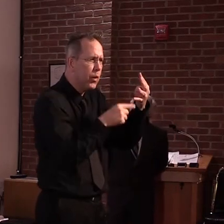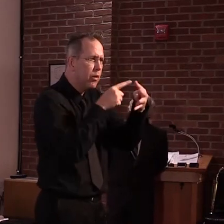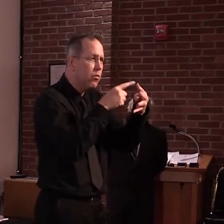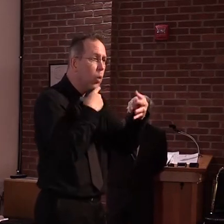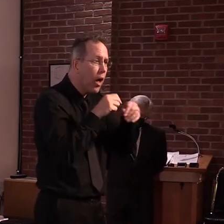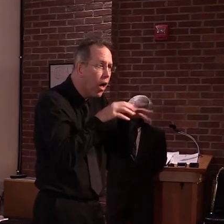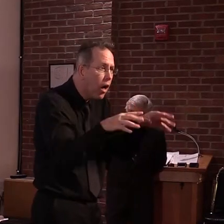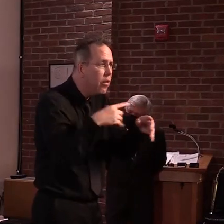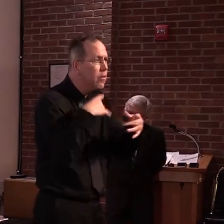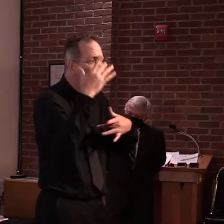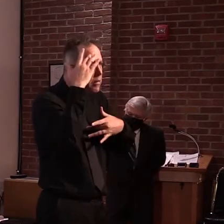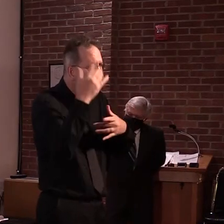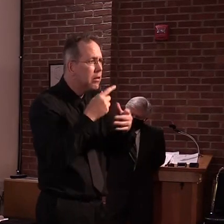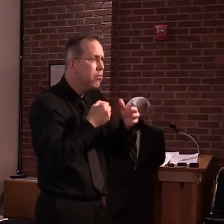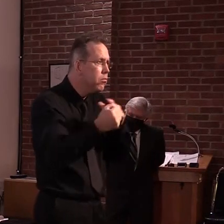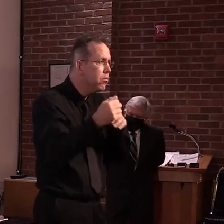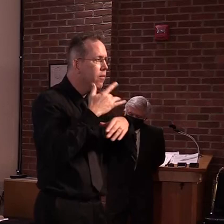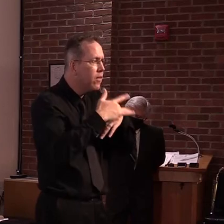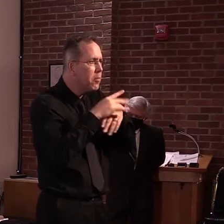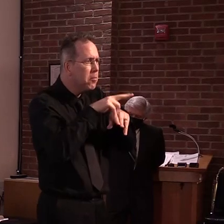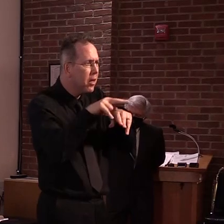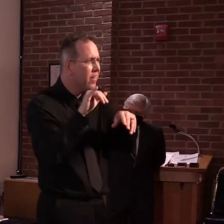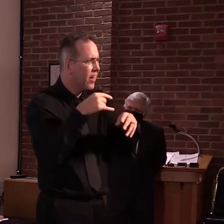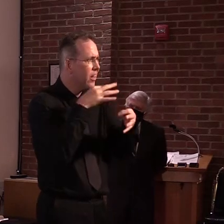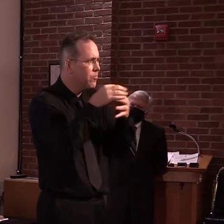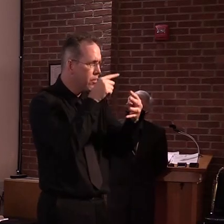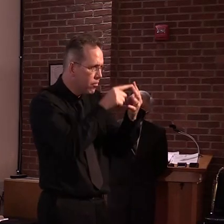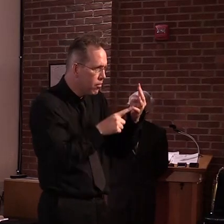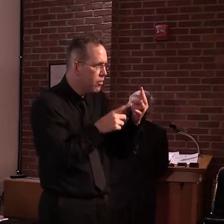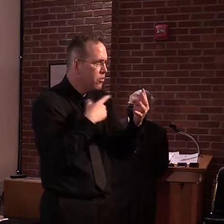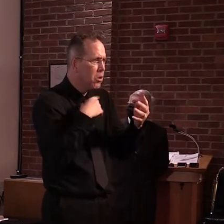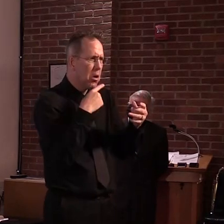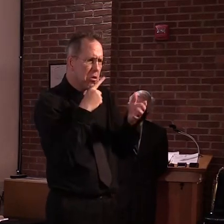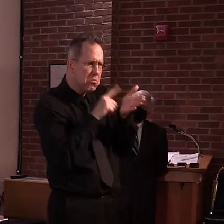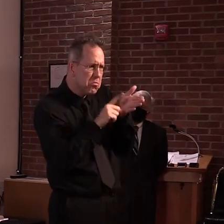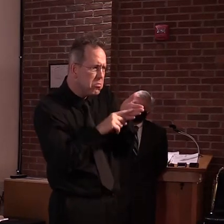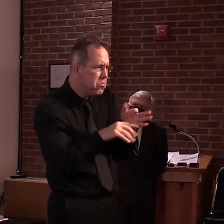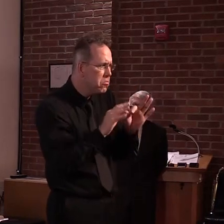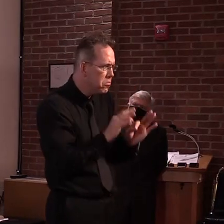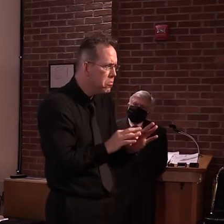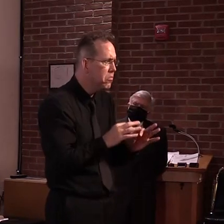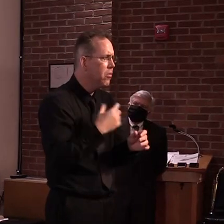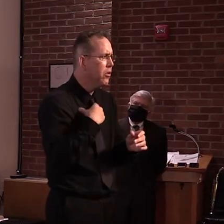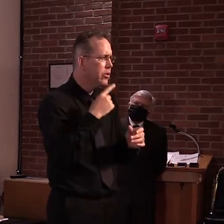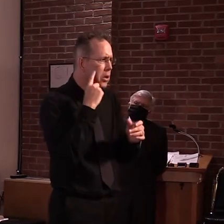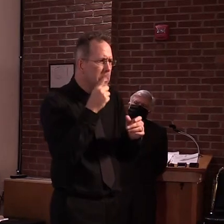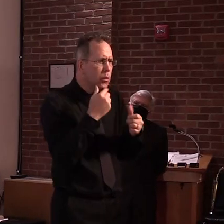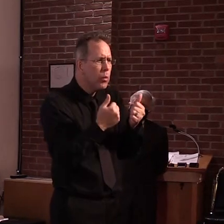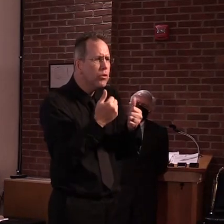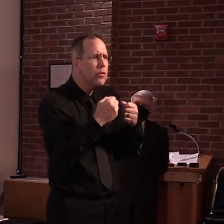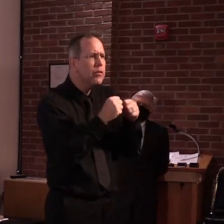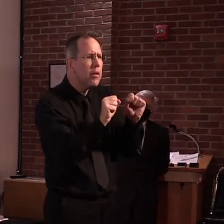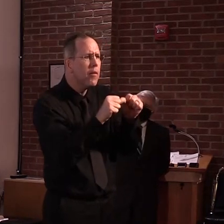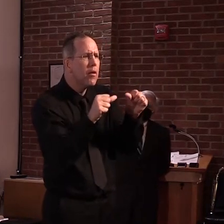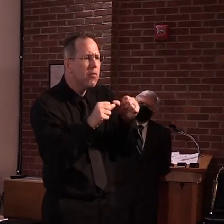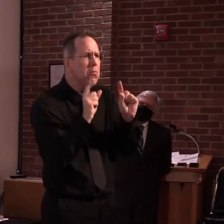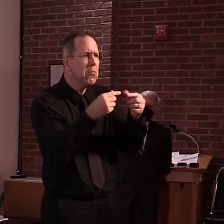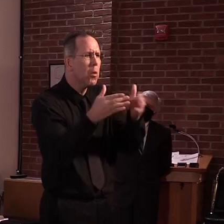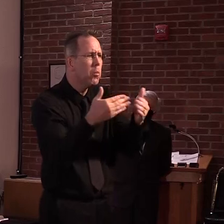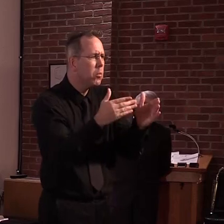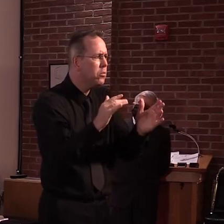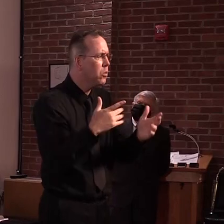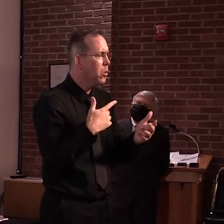metrics that are important for us and more detailed for us as we reopen. We don't necessarily have that same level of